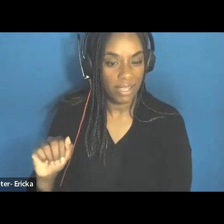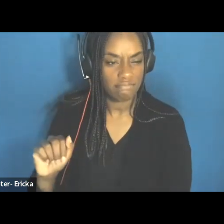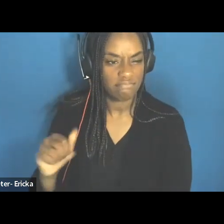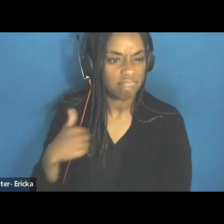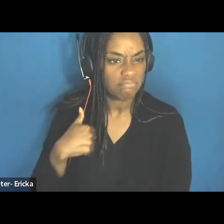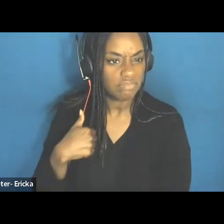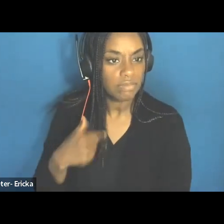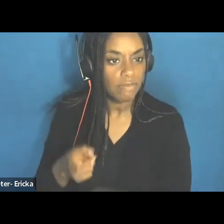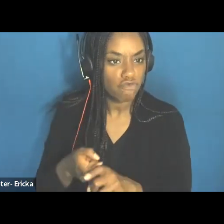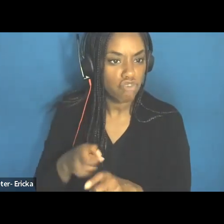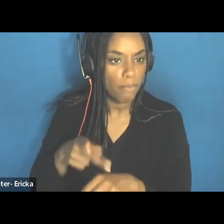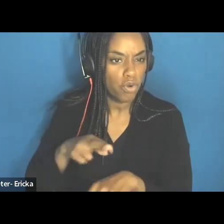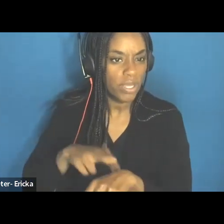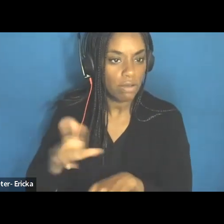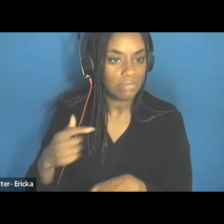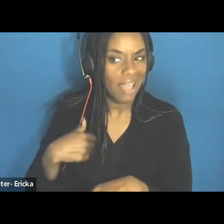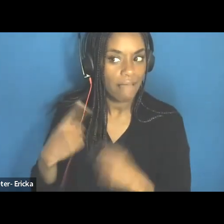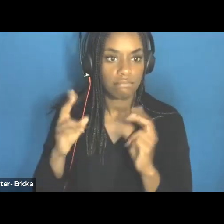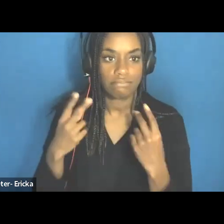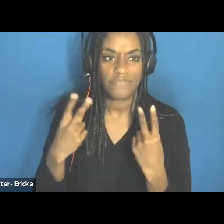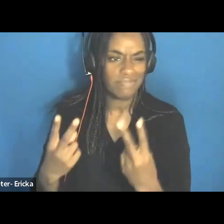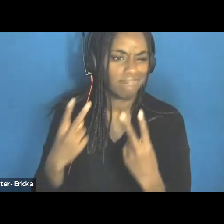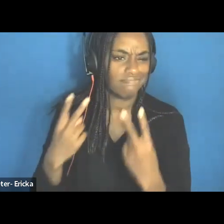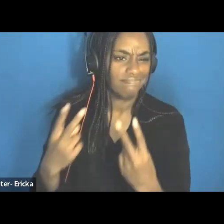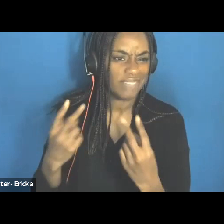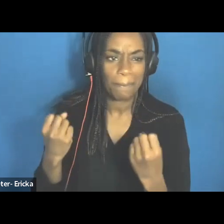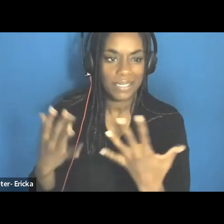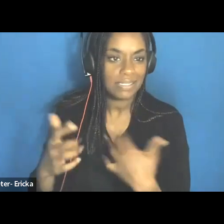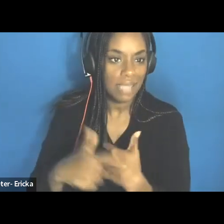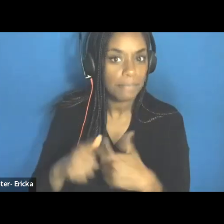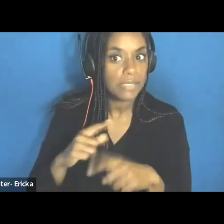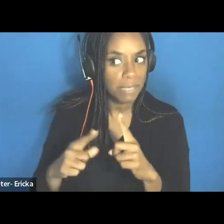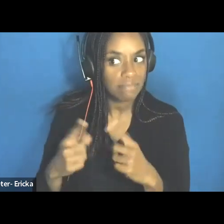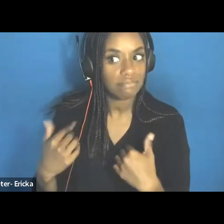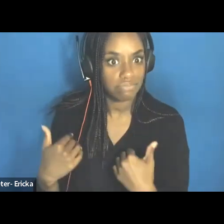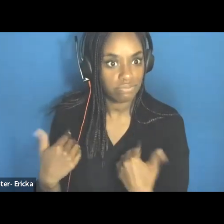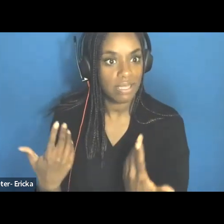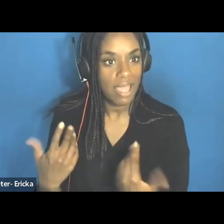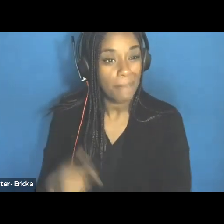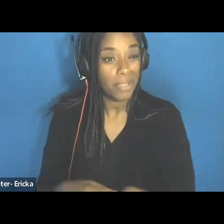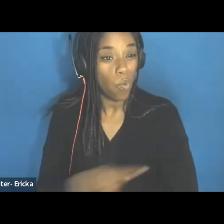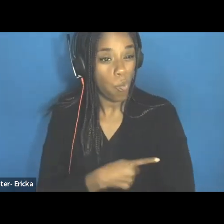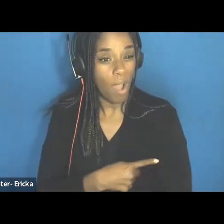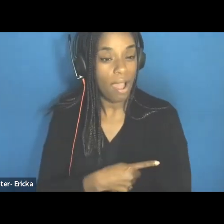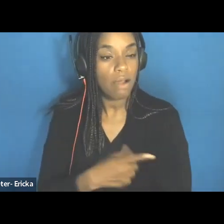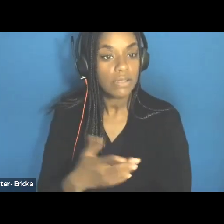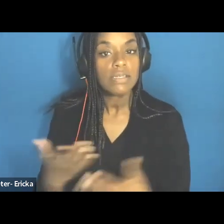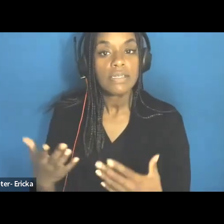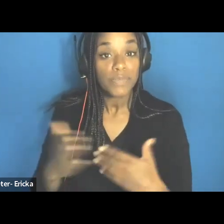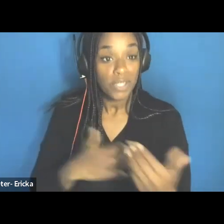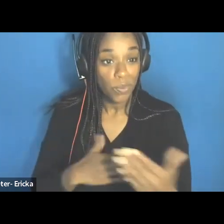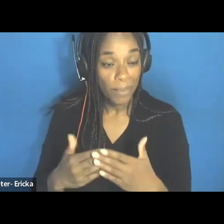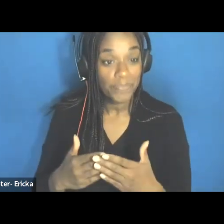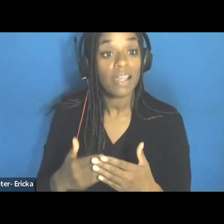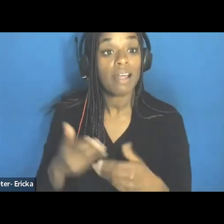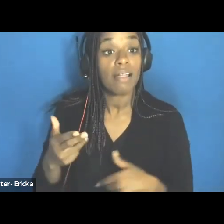numerous times, but it had been a number of years. And we went a week after the storm. And